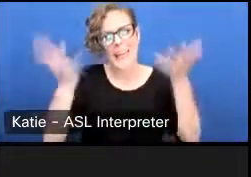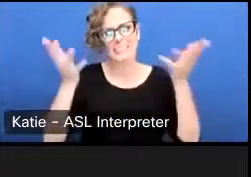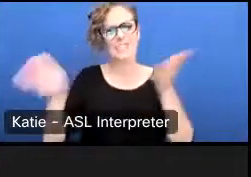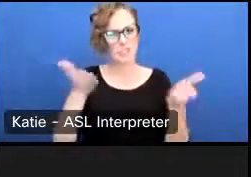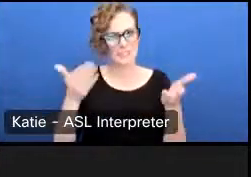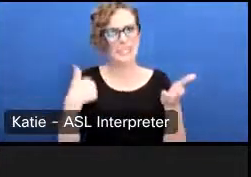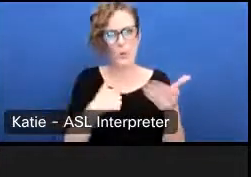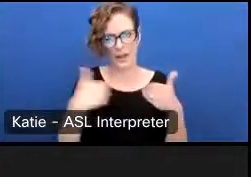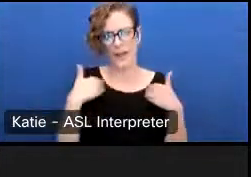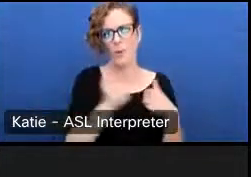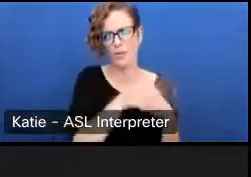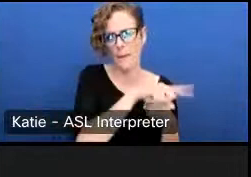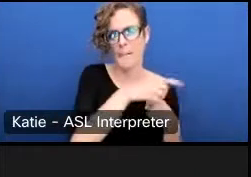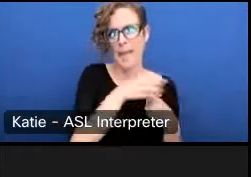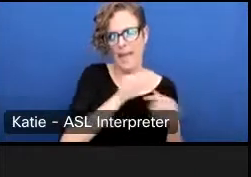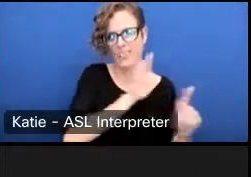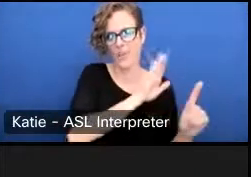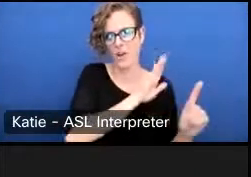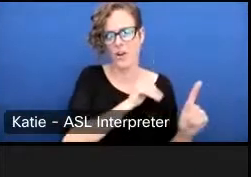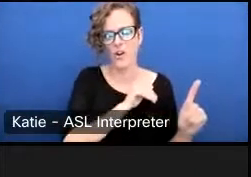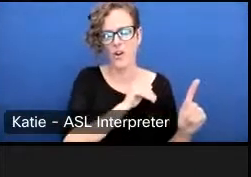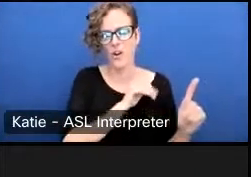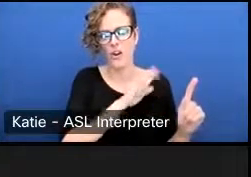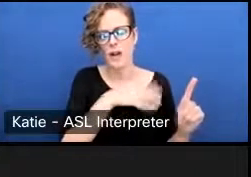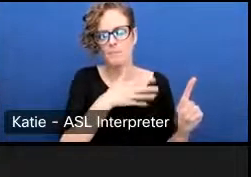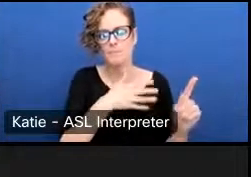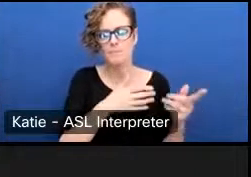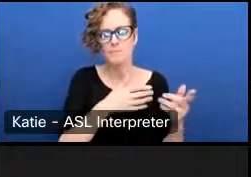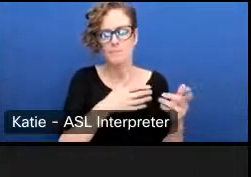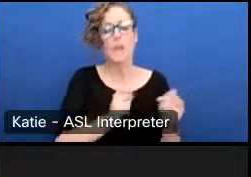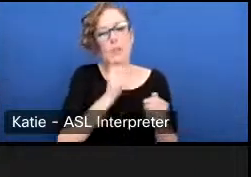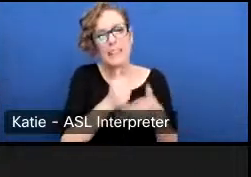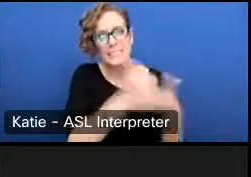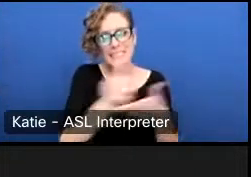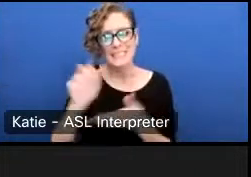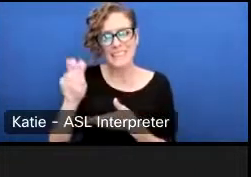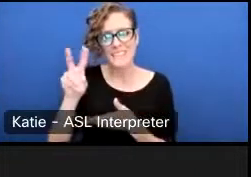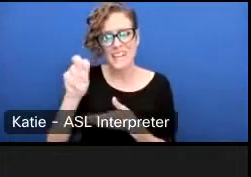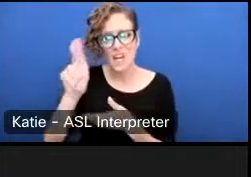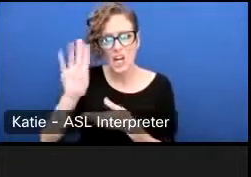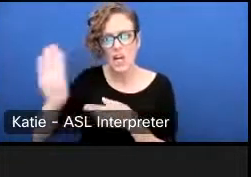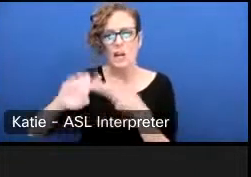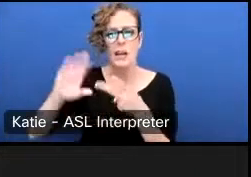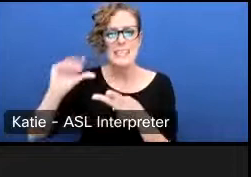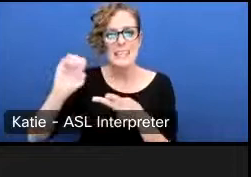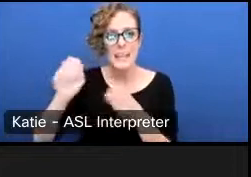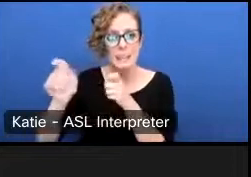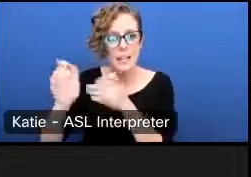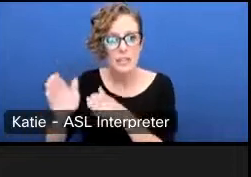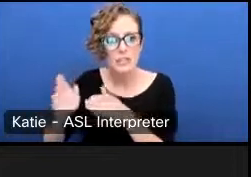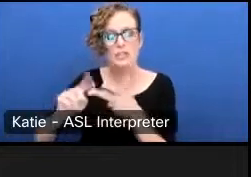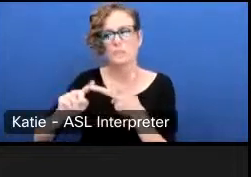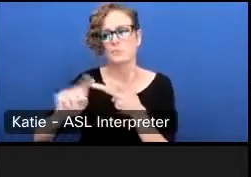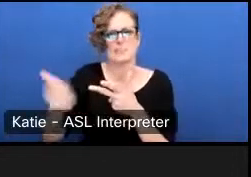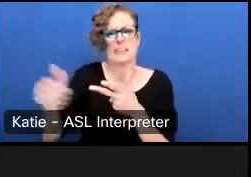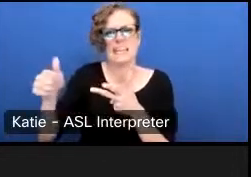services that we have for them and their really assist vendors, case managers,